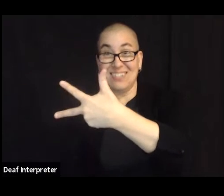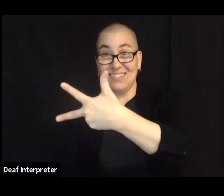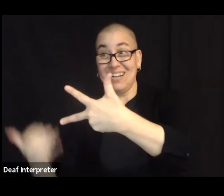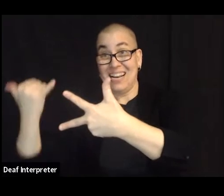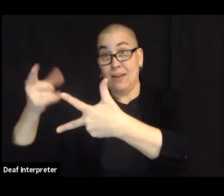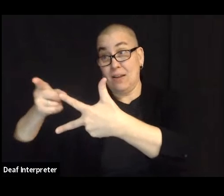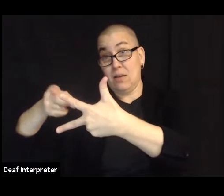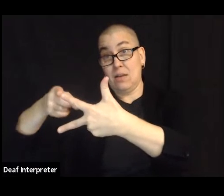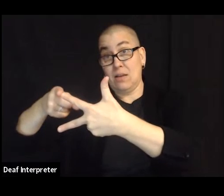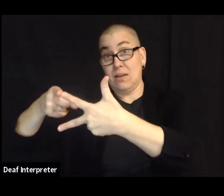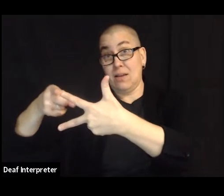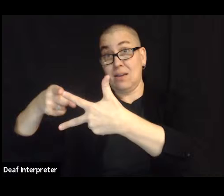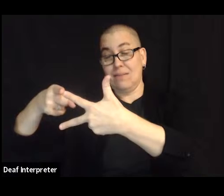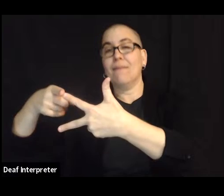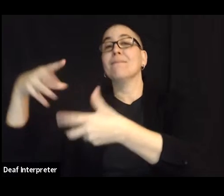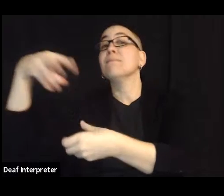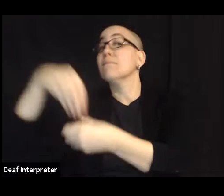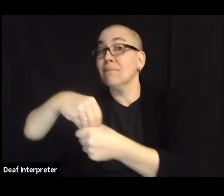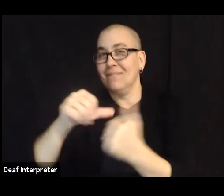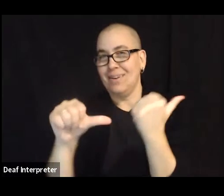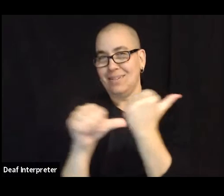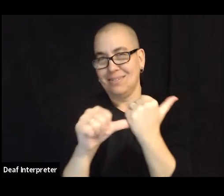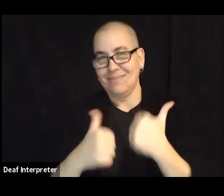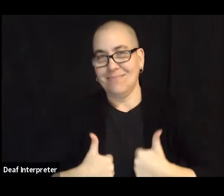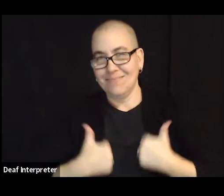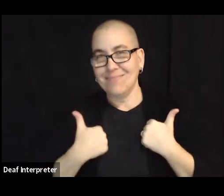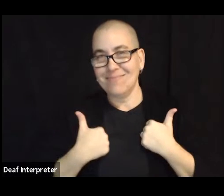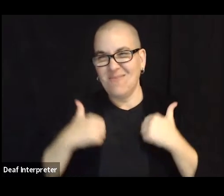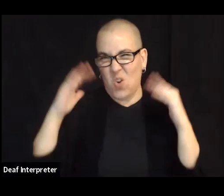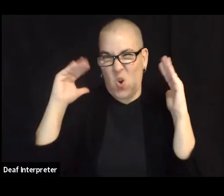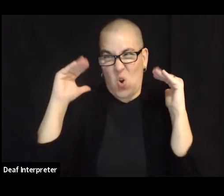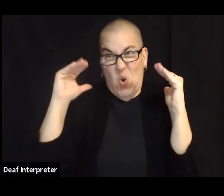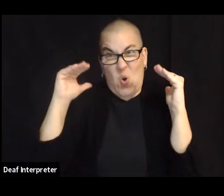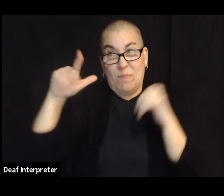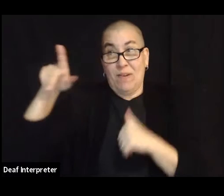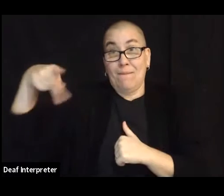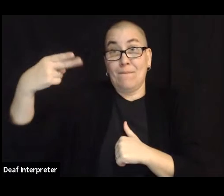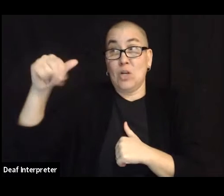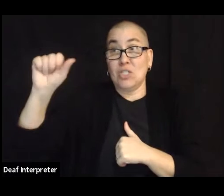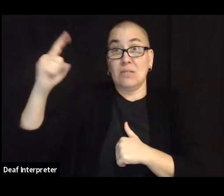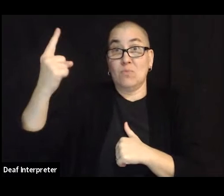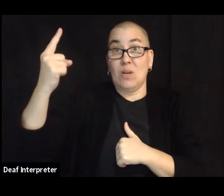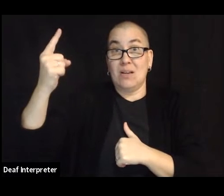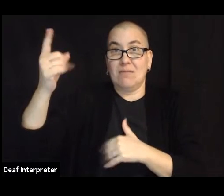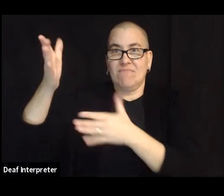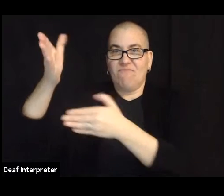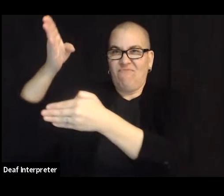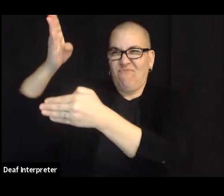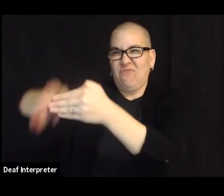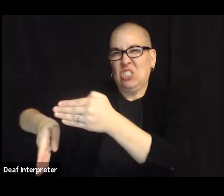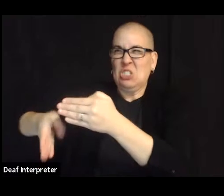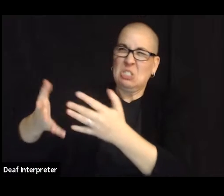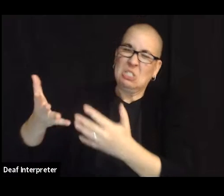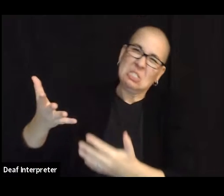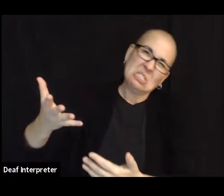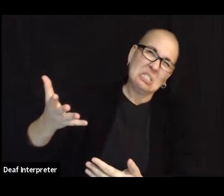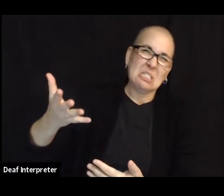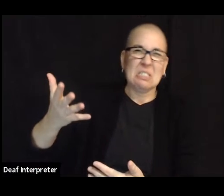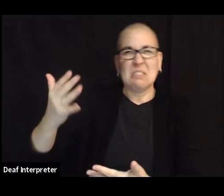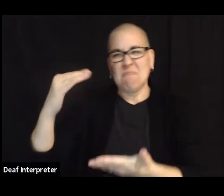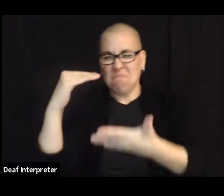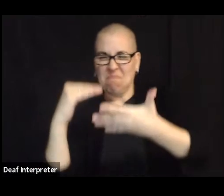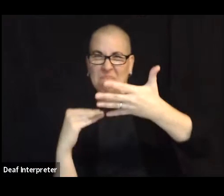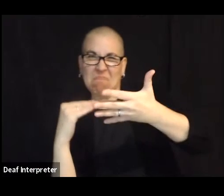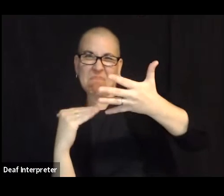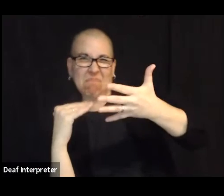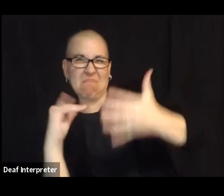done with the first doses for phase 1A by about the end of January. We will continue to share more information about what